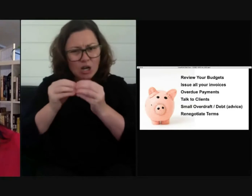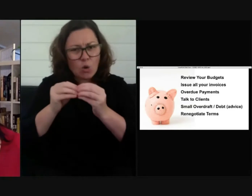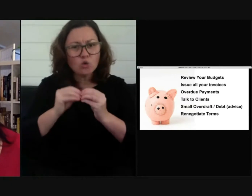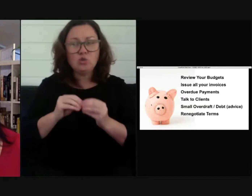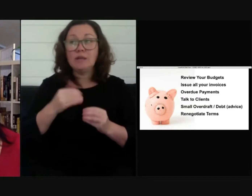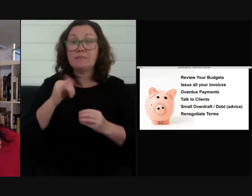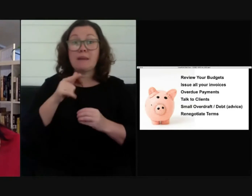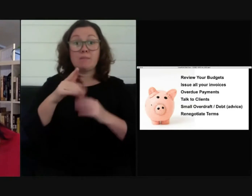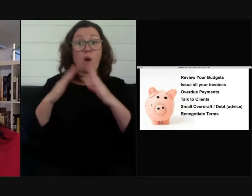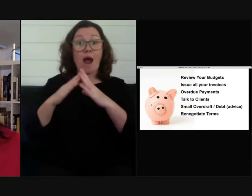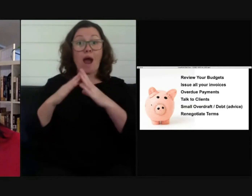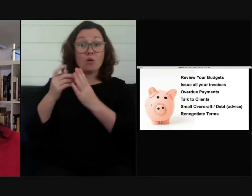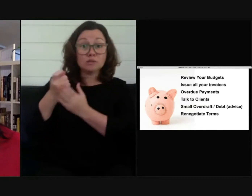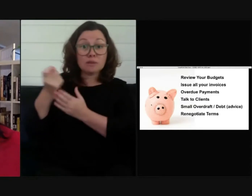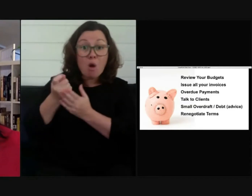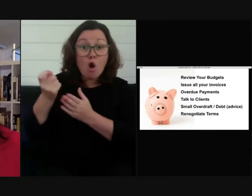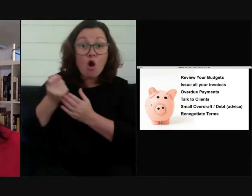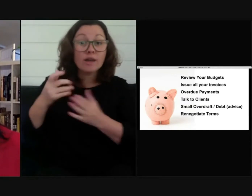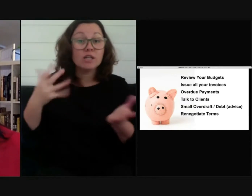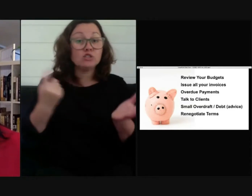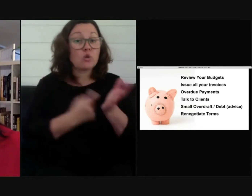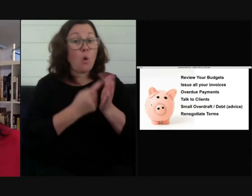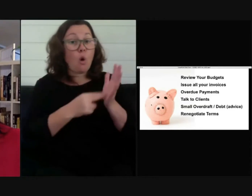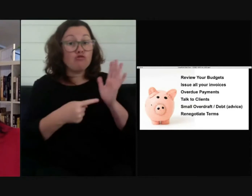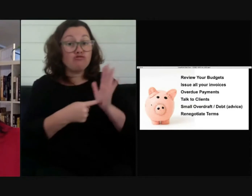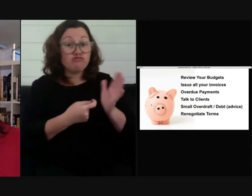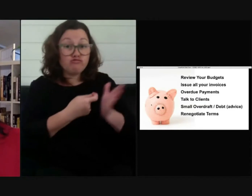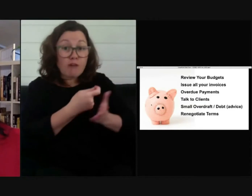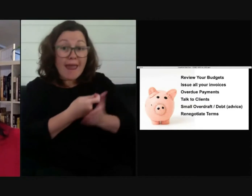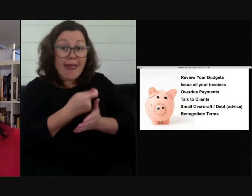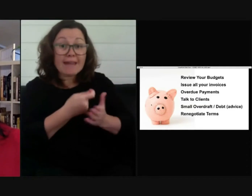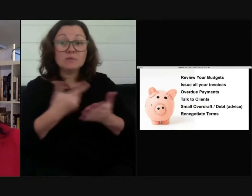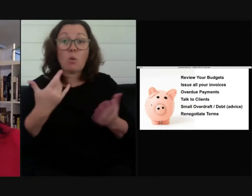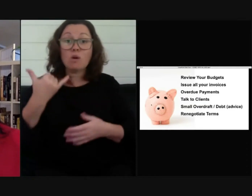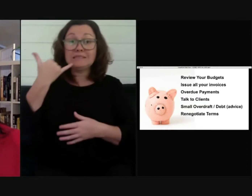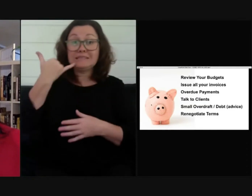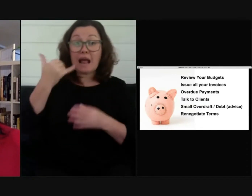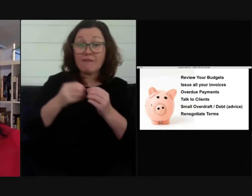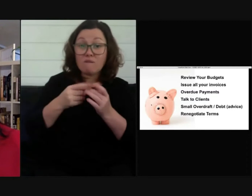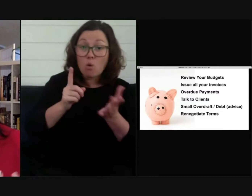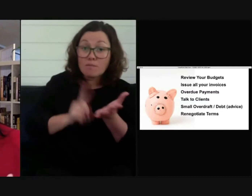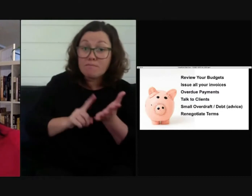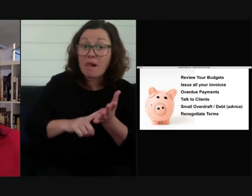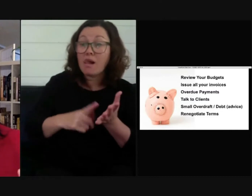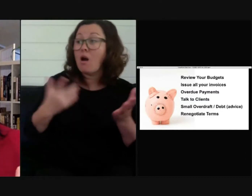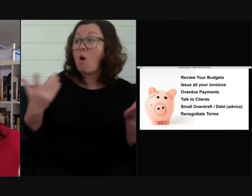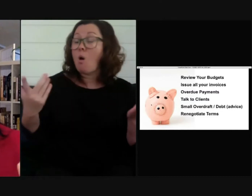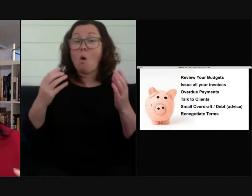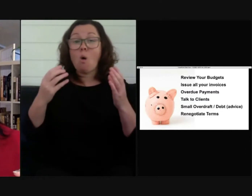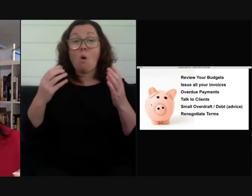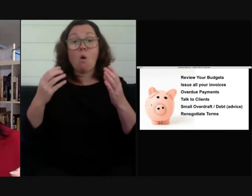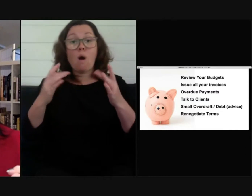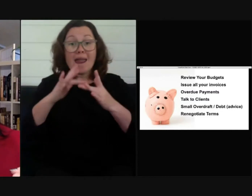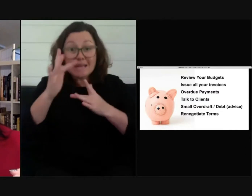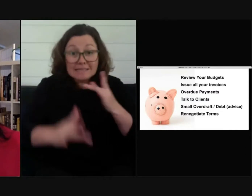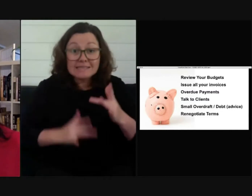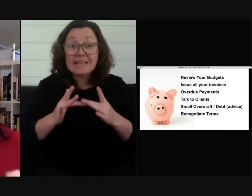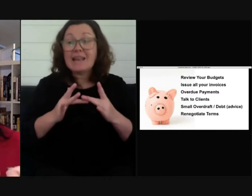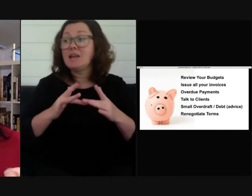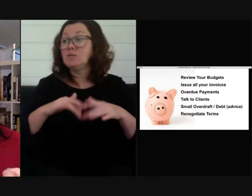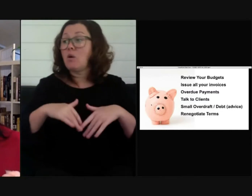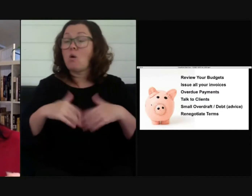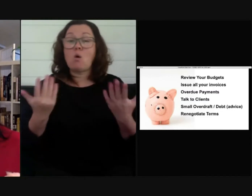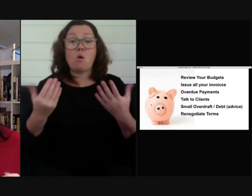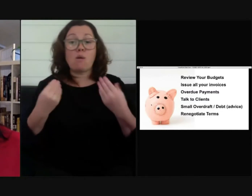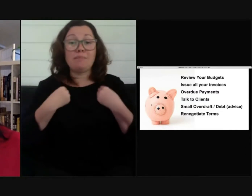your telephone bill to your broadband, whatever it might be, for your business, for your freelance life,